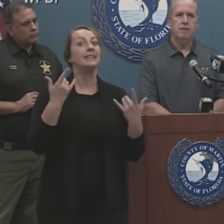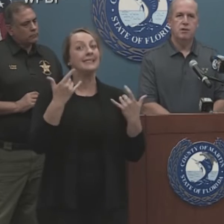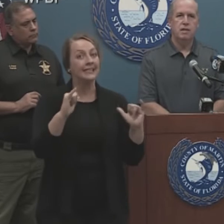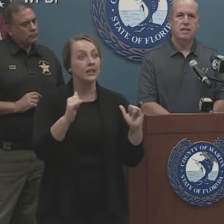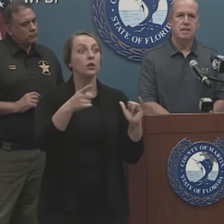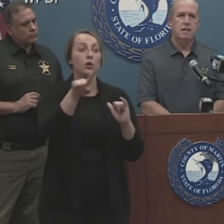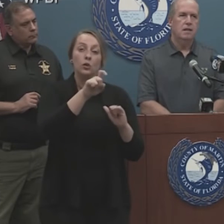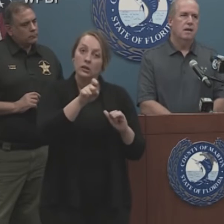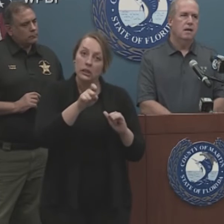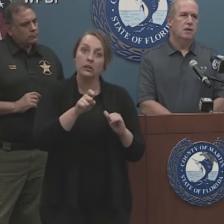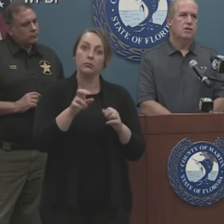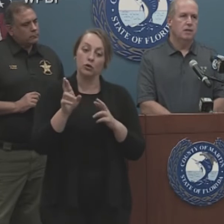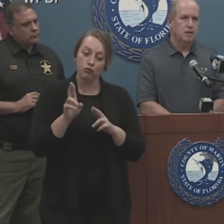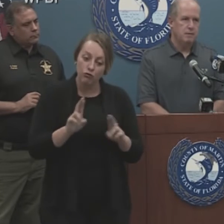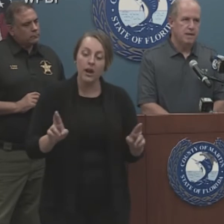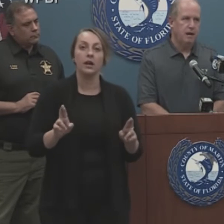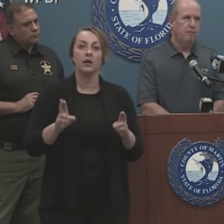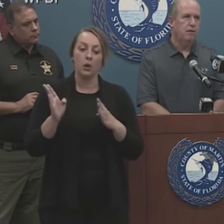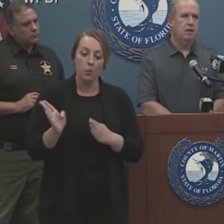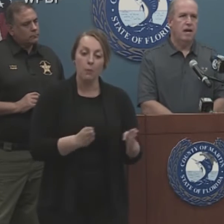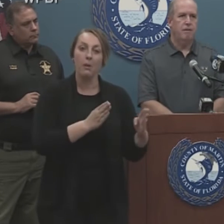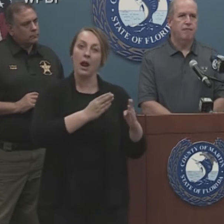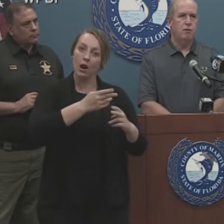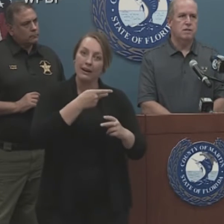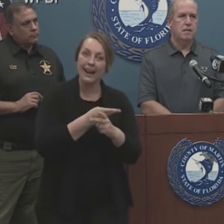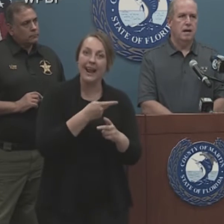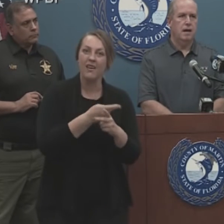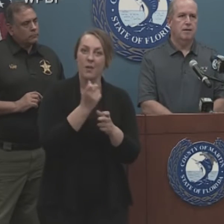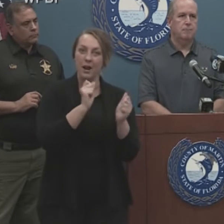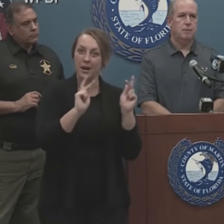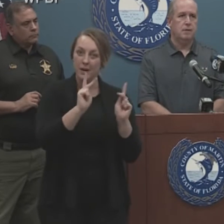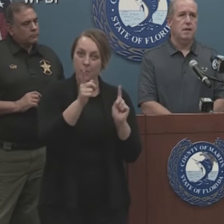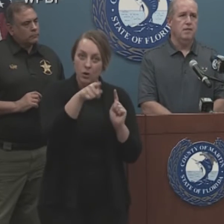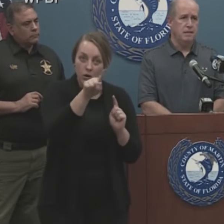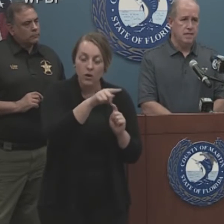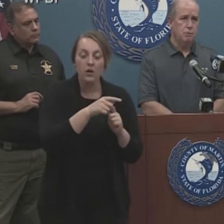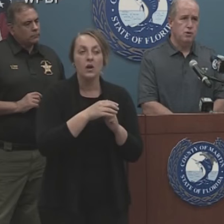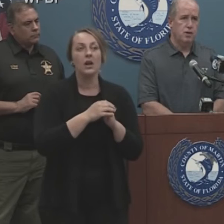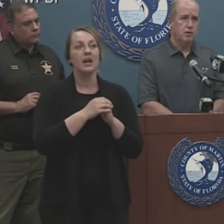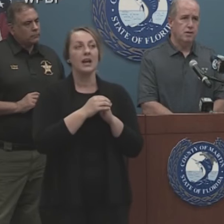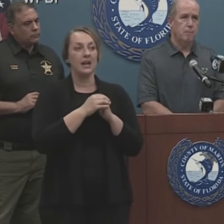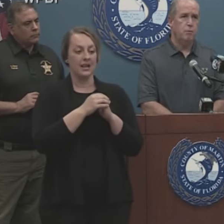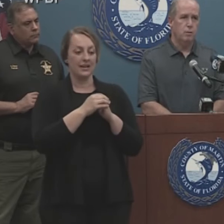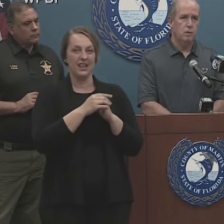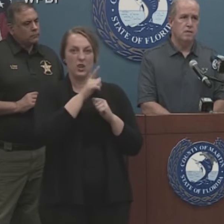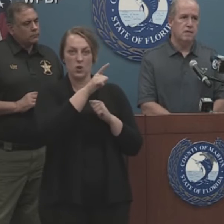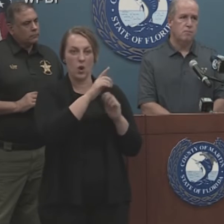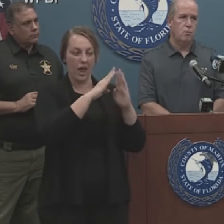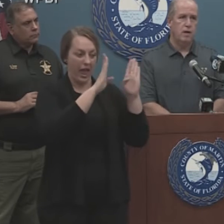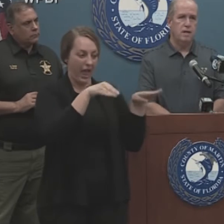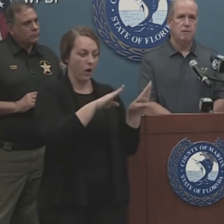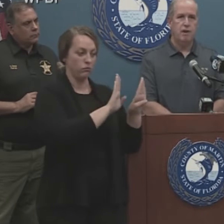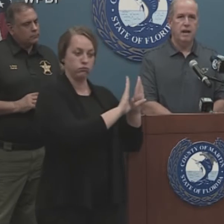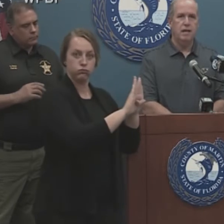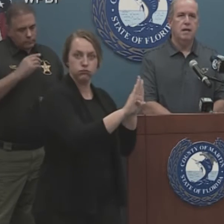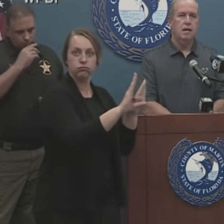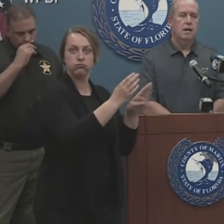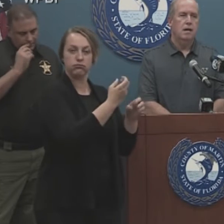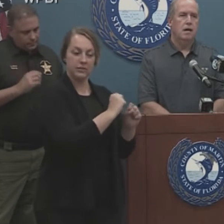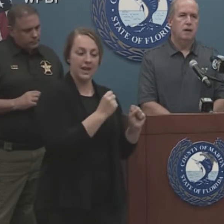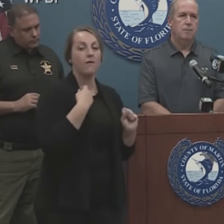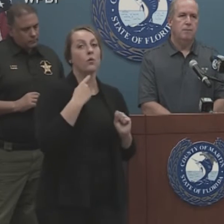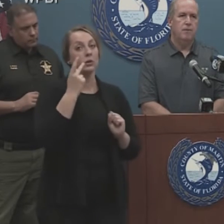be vigilant. We still need to be careful. A lot of folks that did put shutters up, we will see some wind and